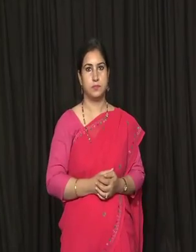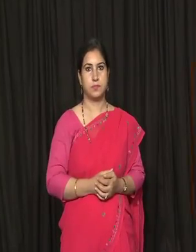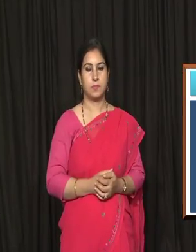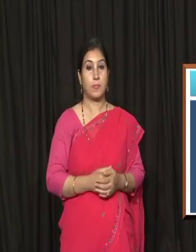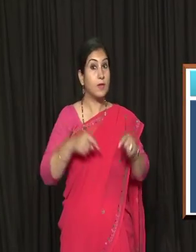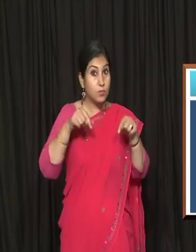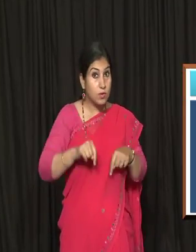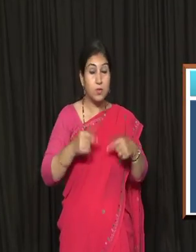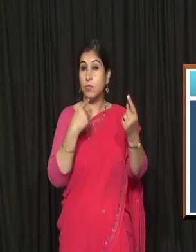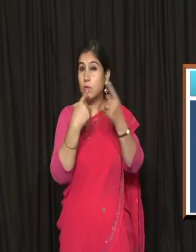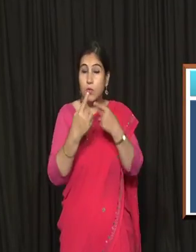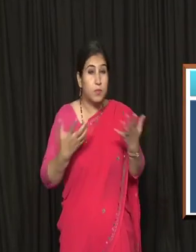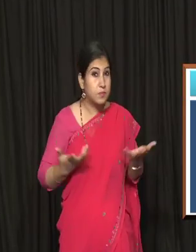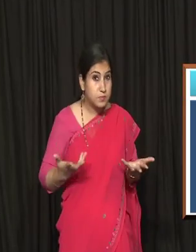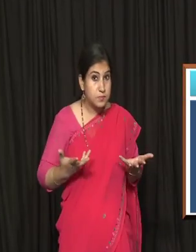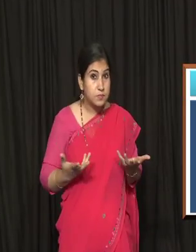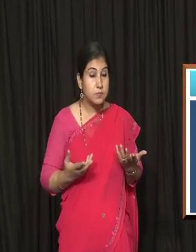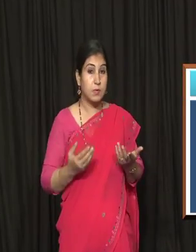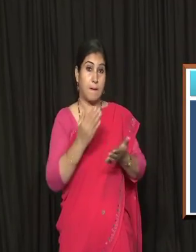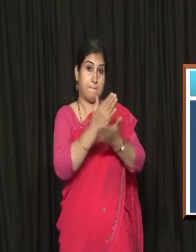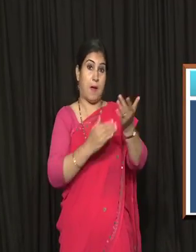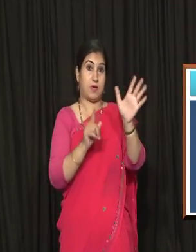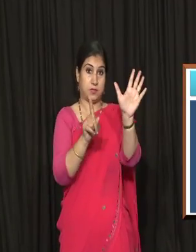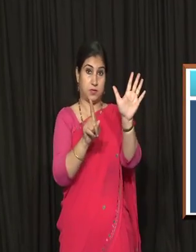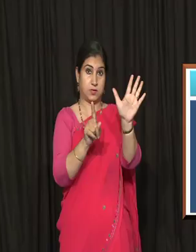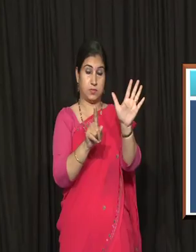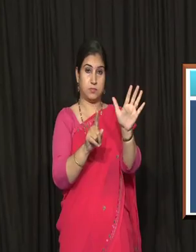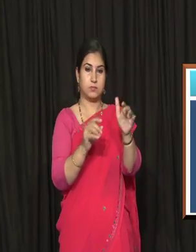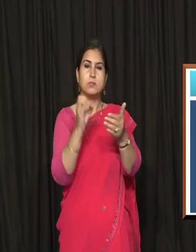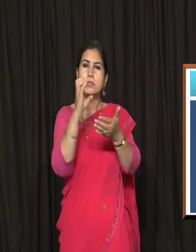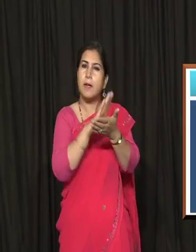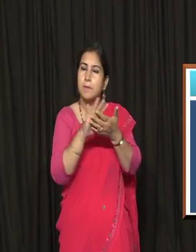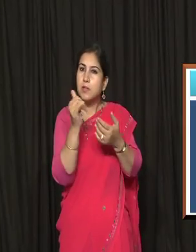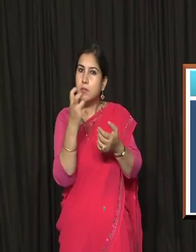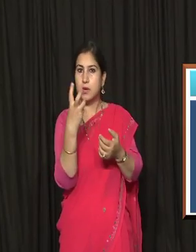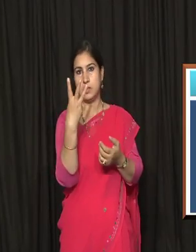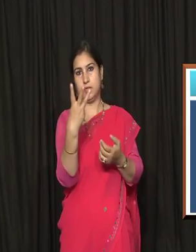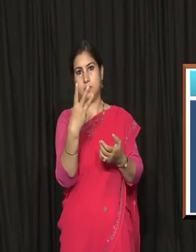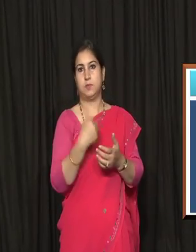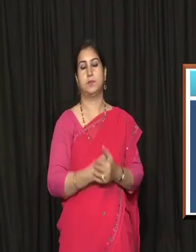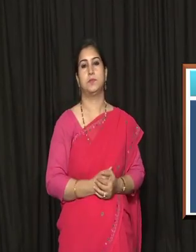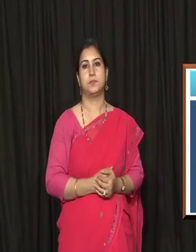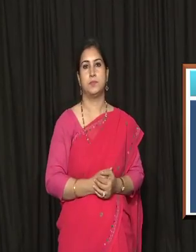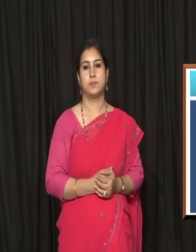Today we will study part 6 of the chapter 3, Modern World.